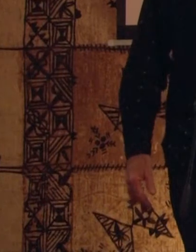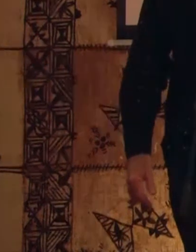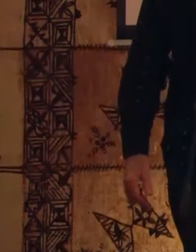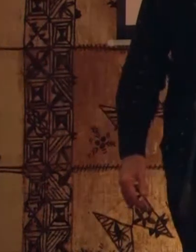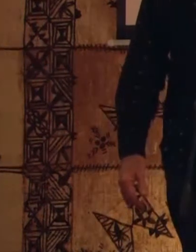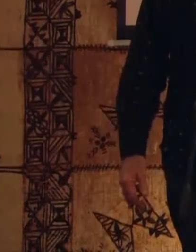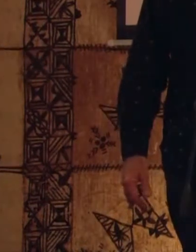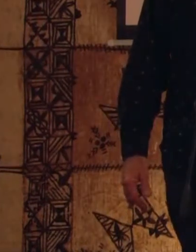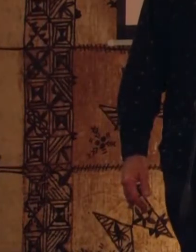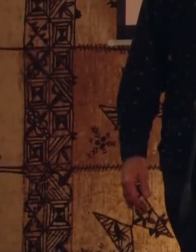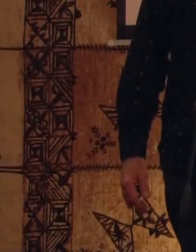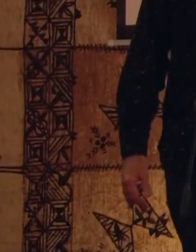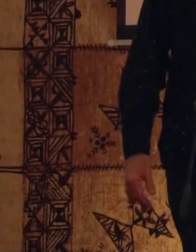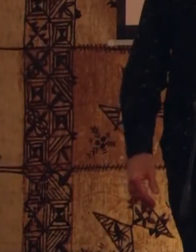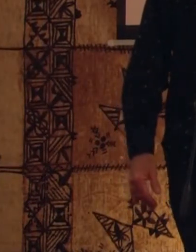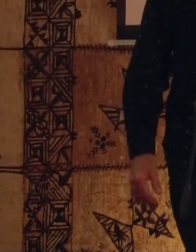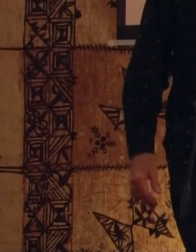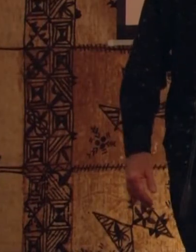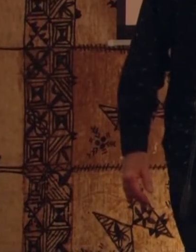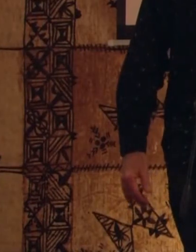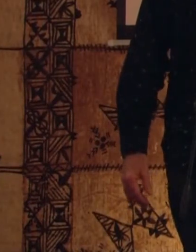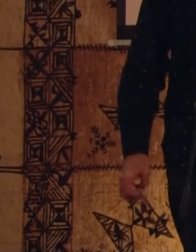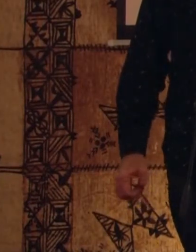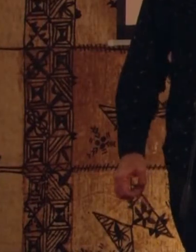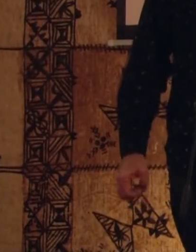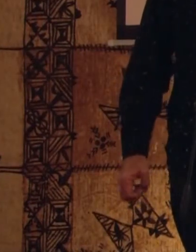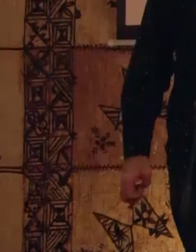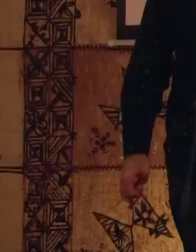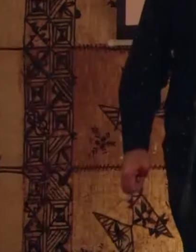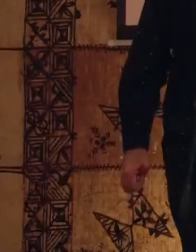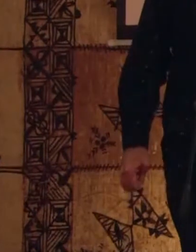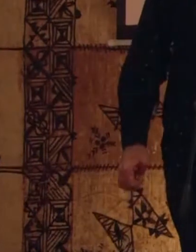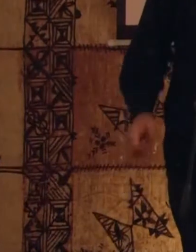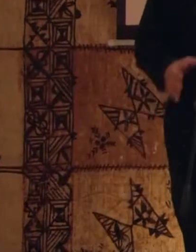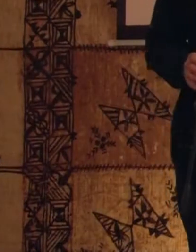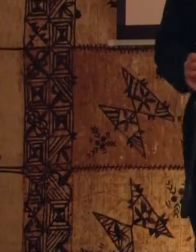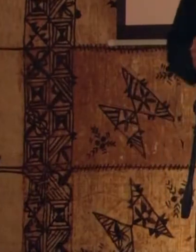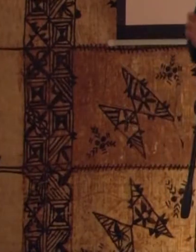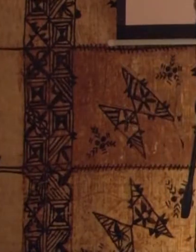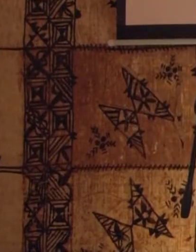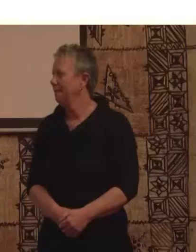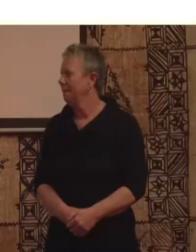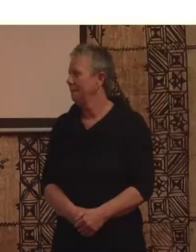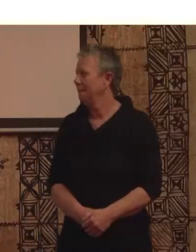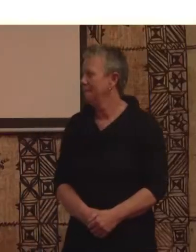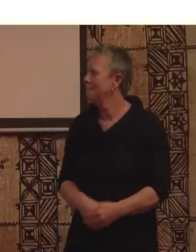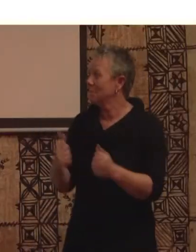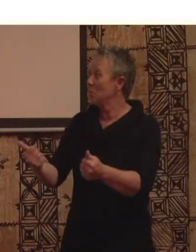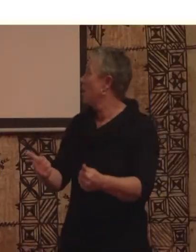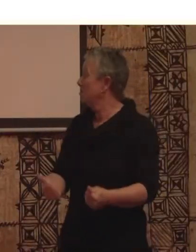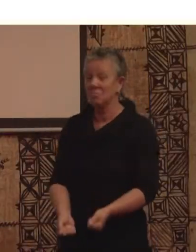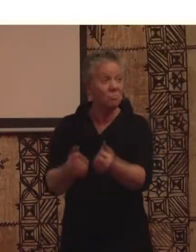on working with hearing-impaired and deaf children in our region. So please welcome Tanya Jondal. All right,